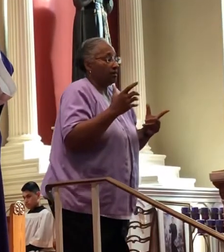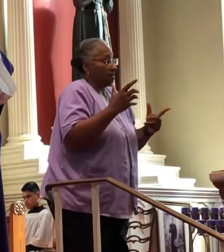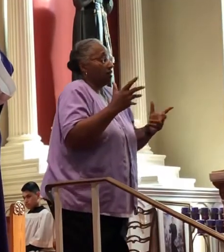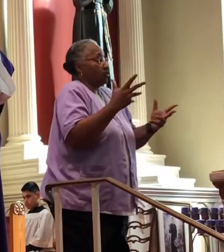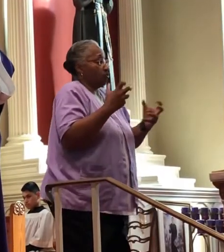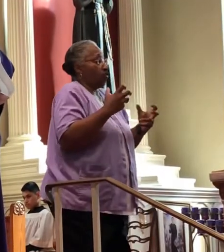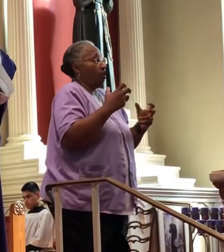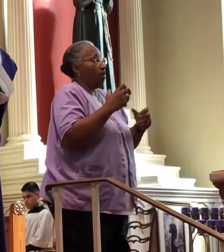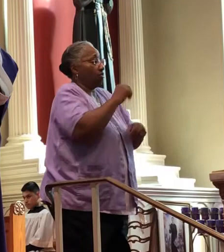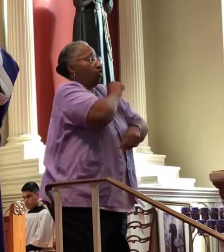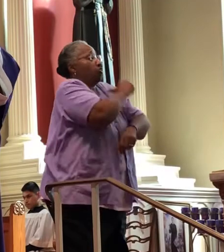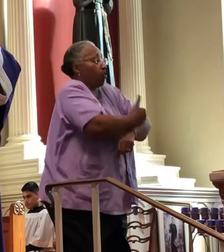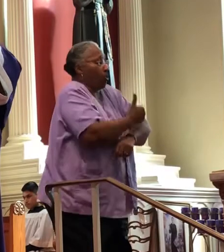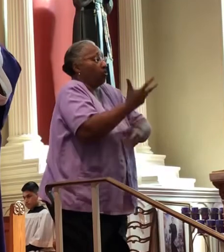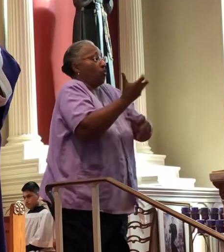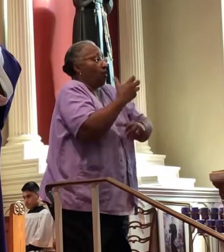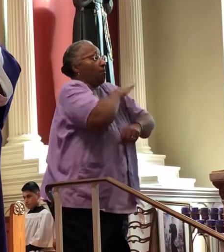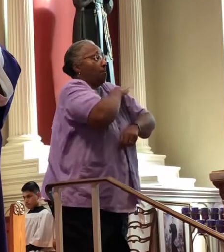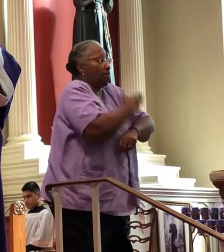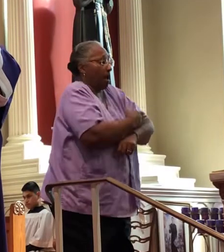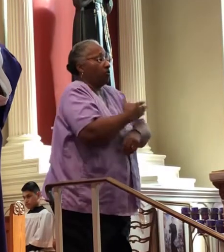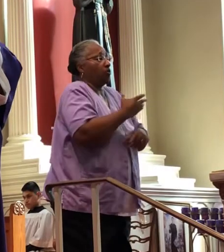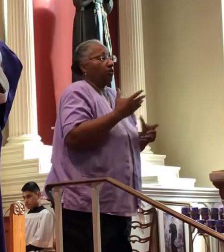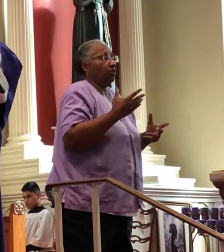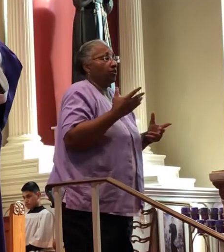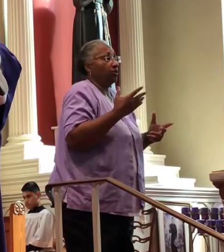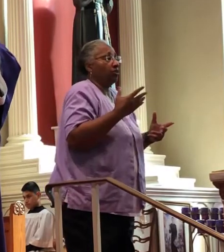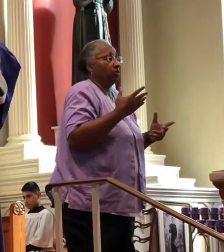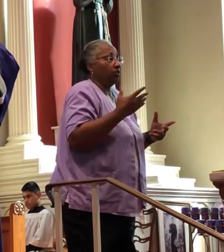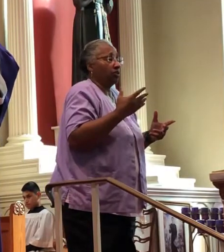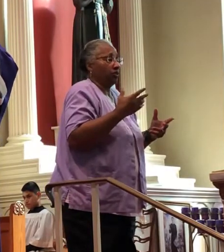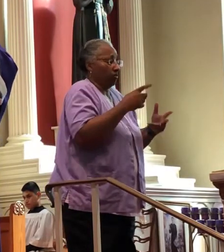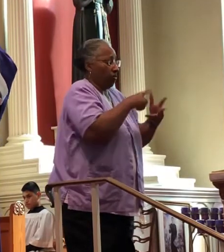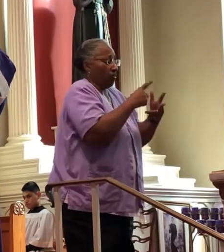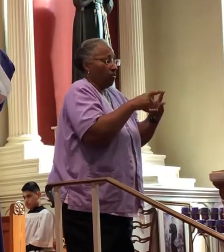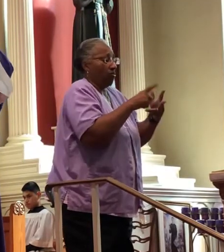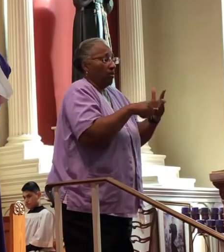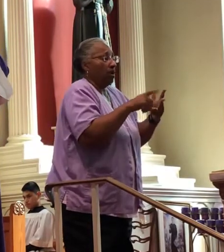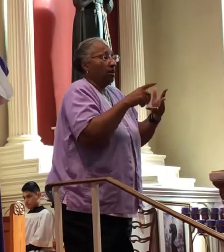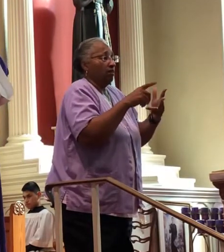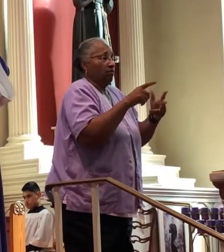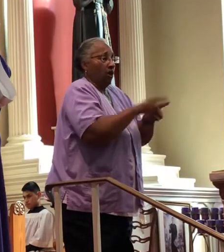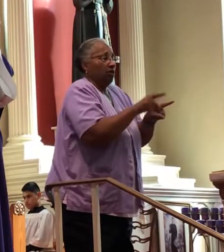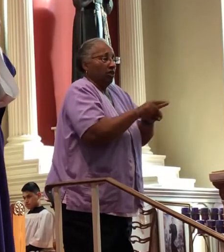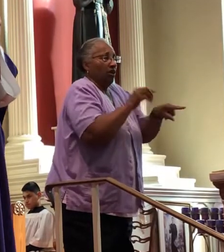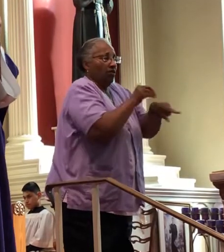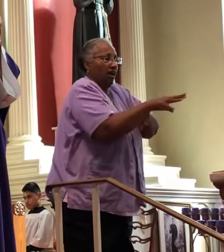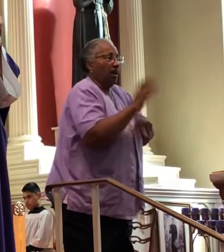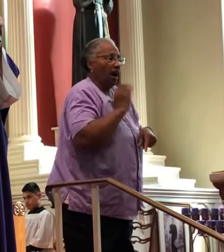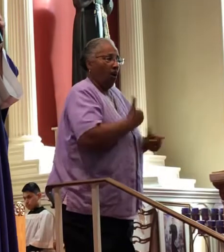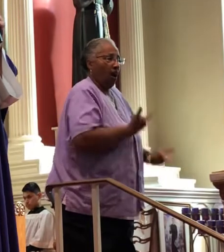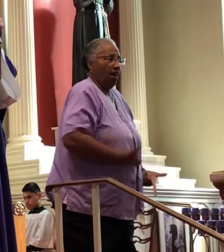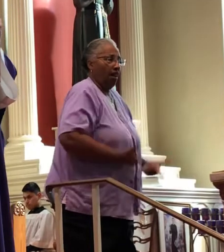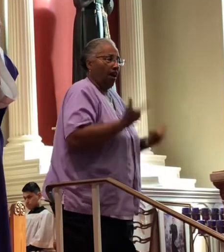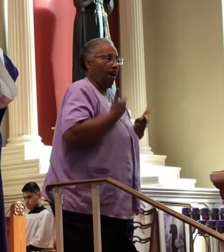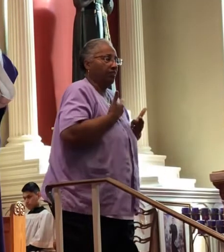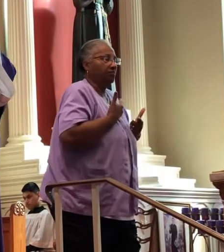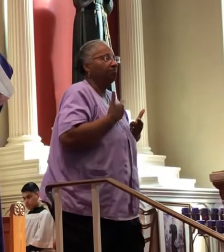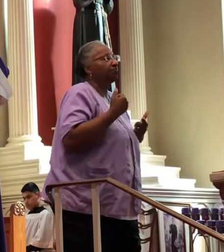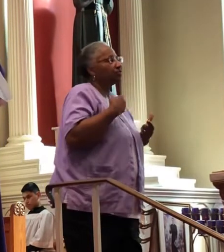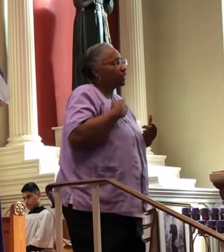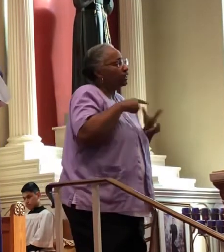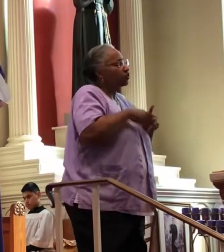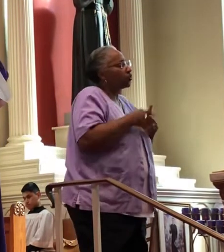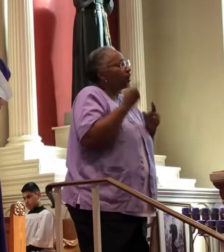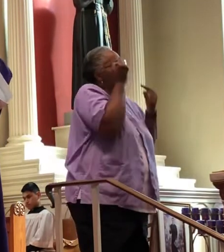Jesus could have felt, and certainly they would affect us as well in our own way. But as I reflected on